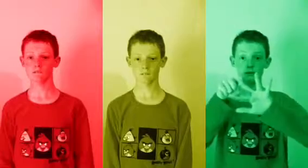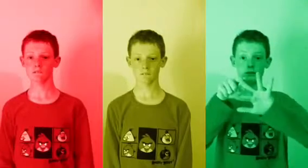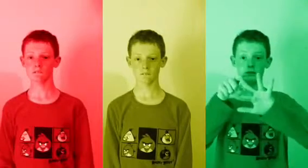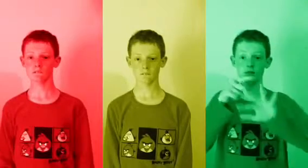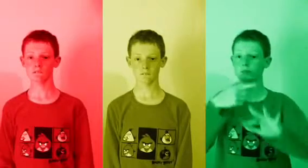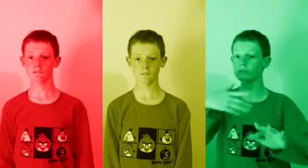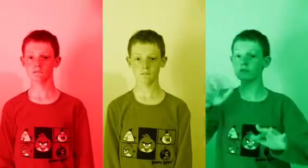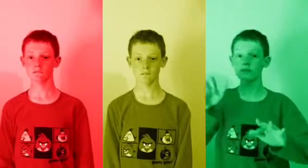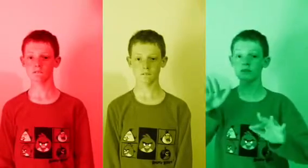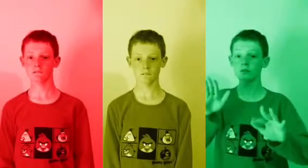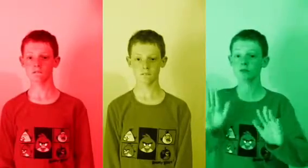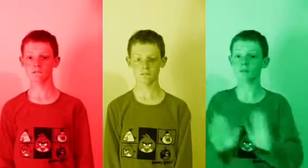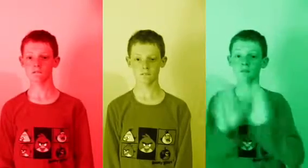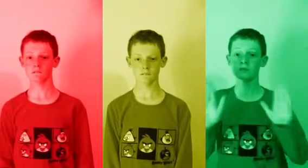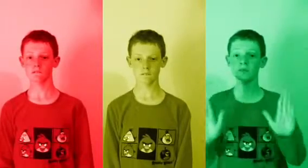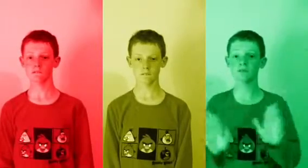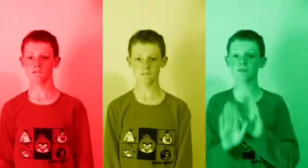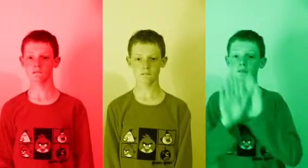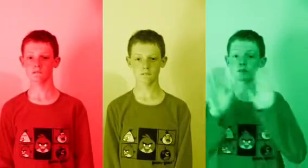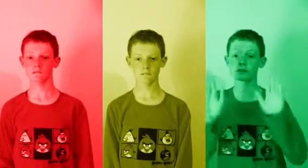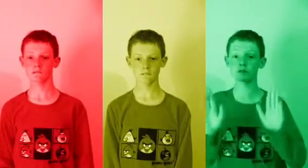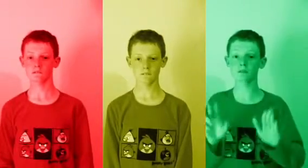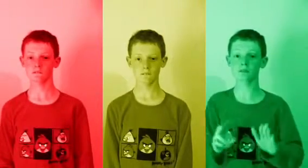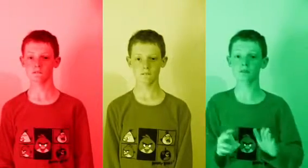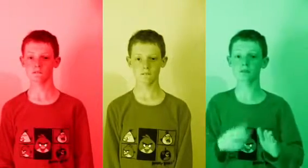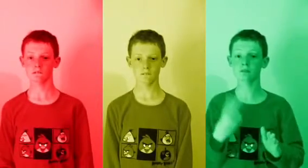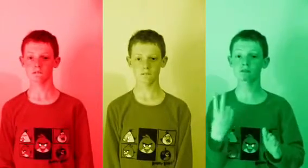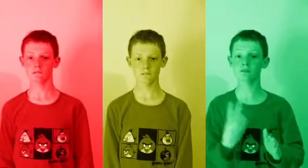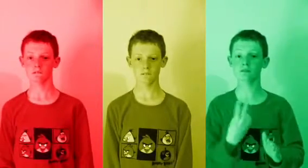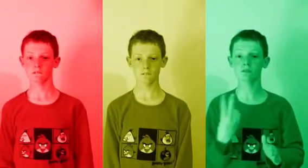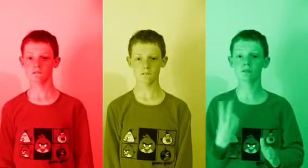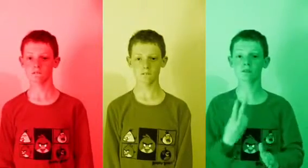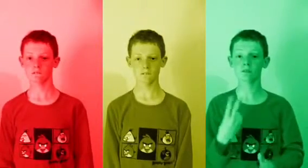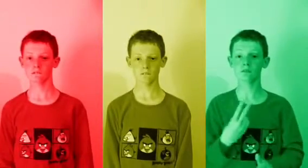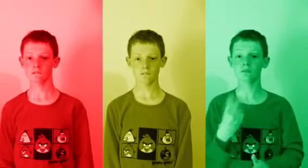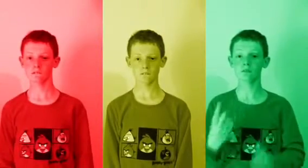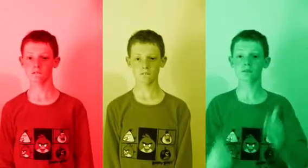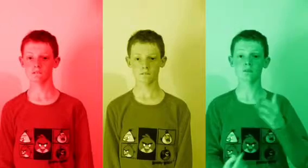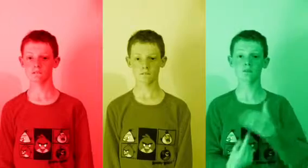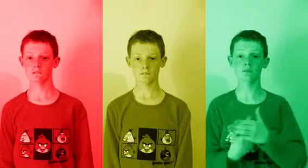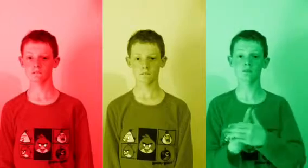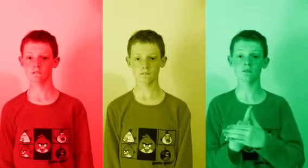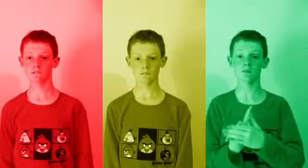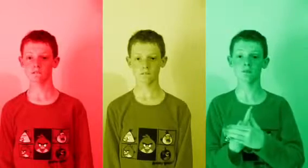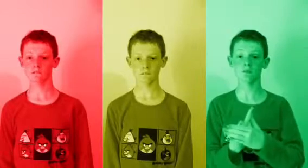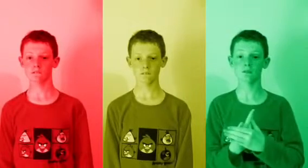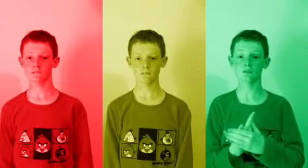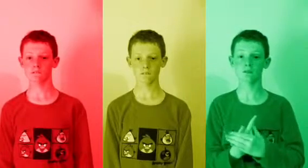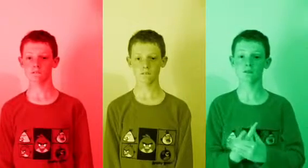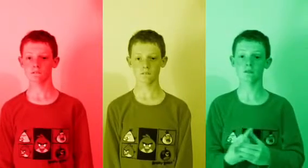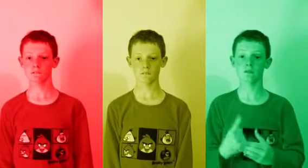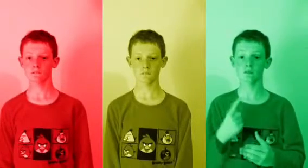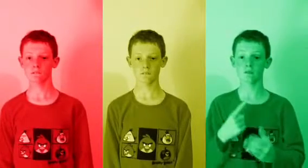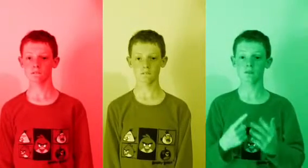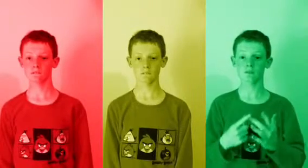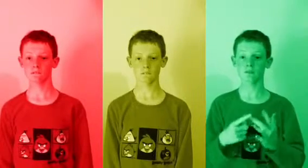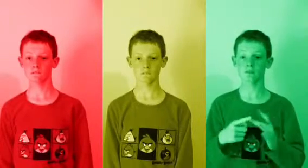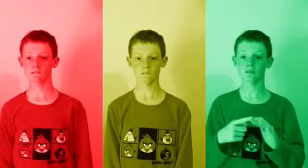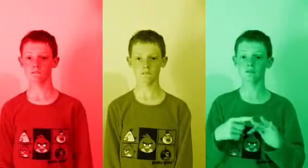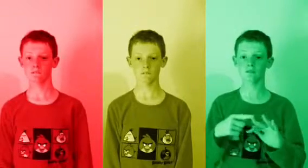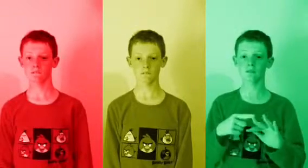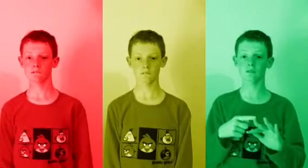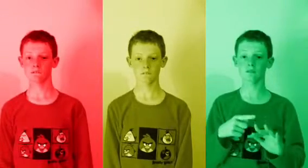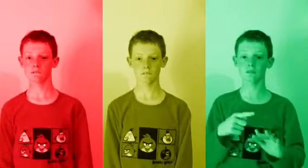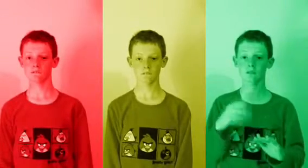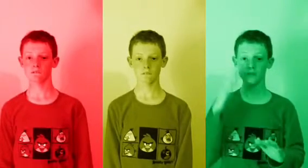I went away on holiday, let's see what I's up to, I